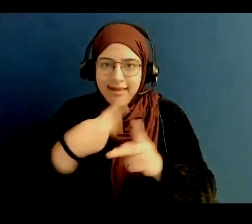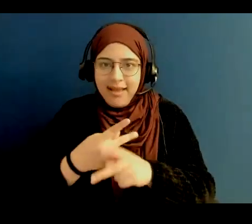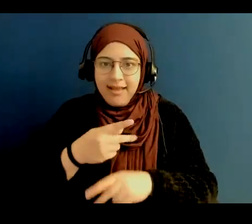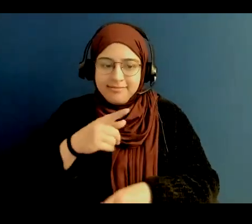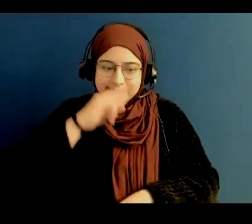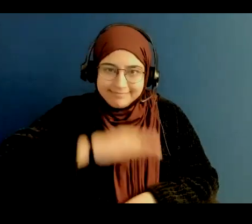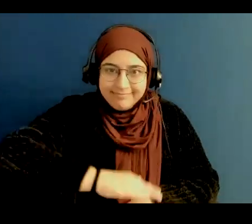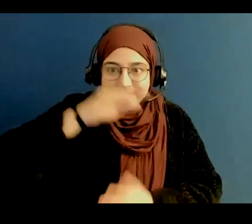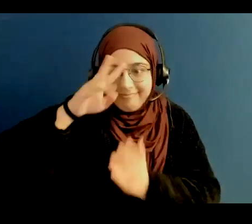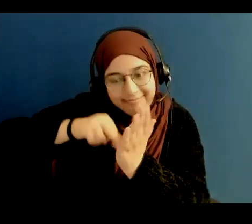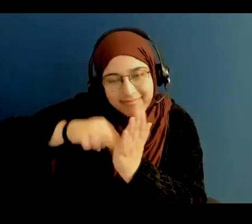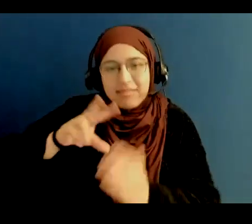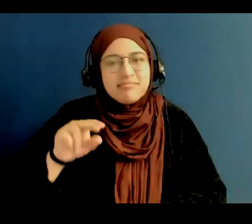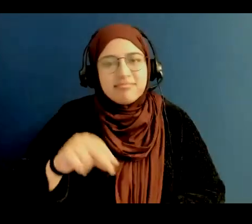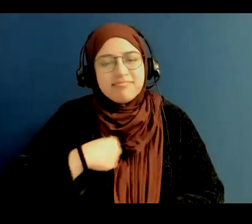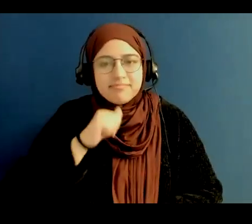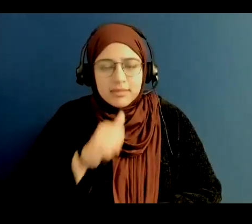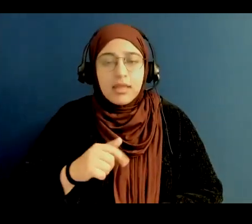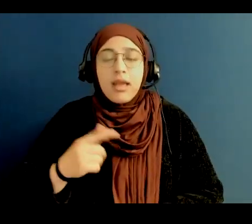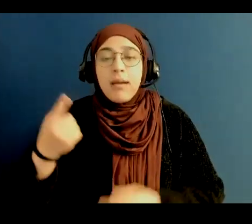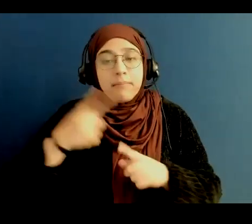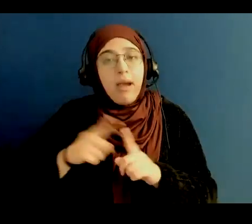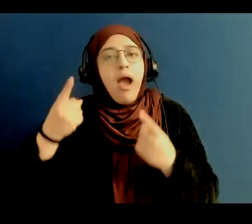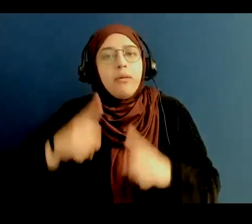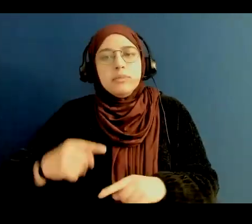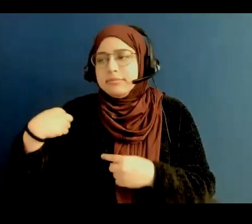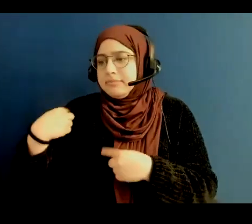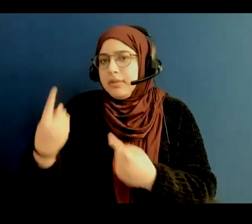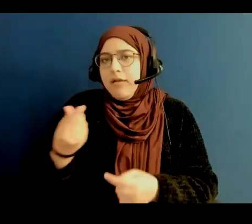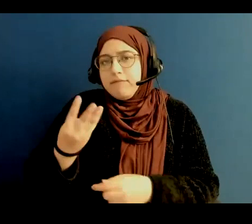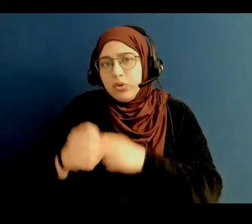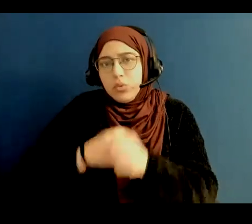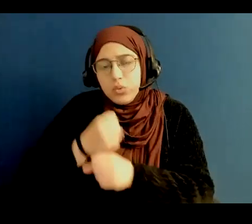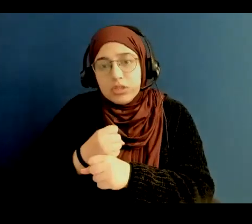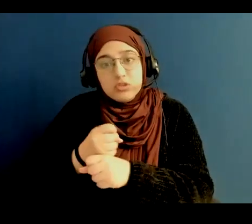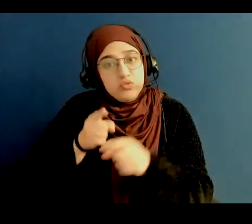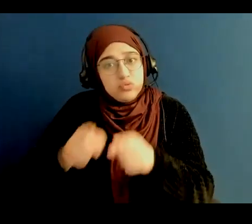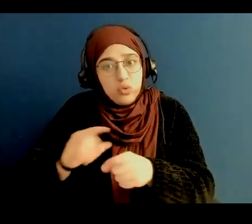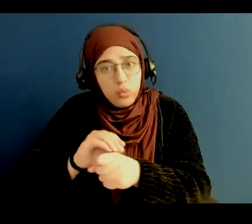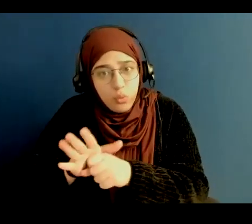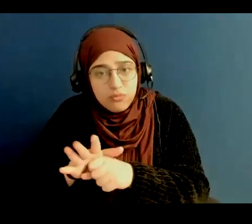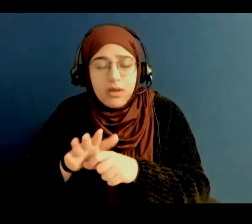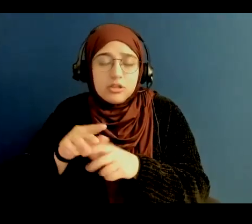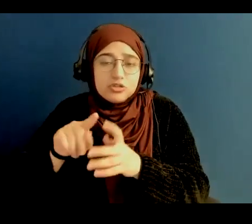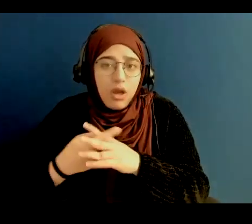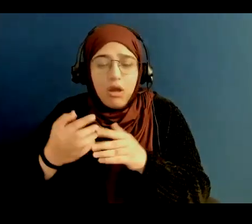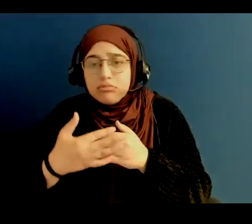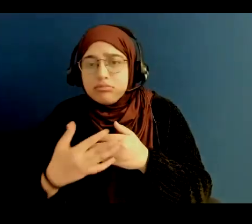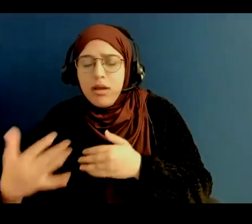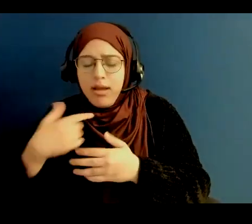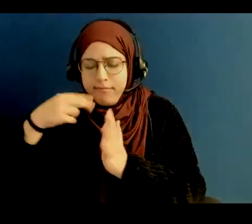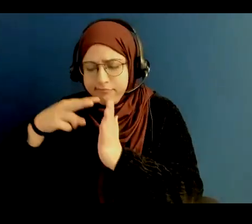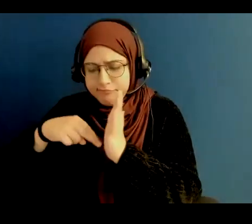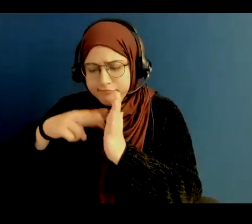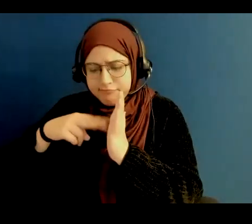something I developed actually in the past few years, especially during COVID. Ask yourself, what is it that you're looking for?